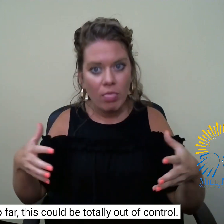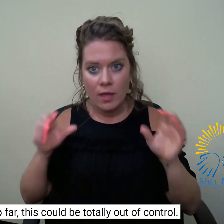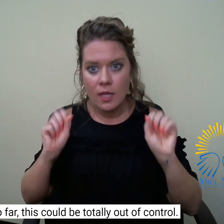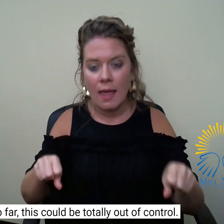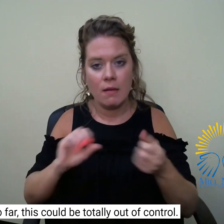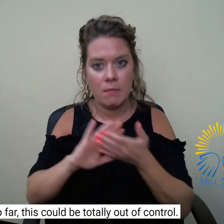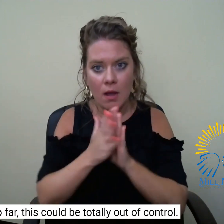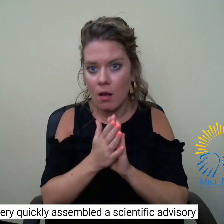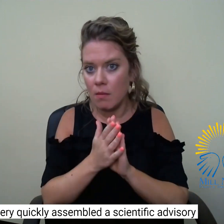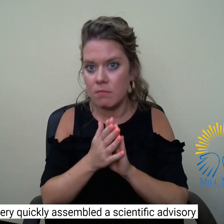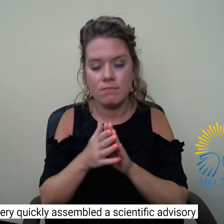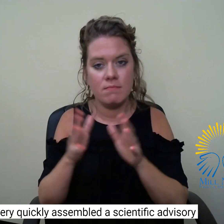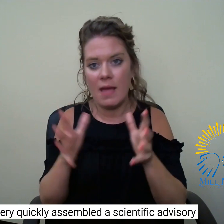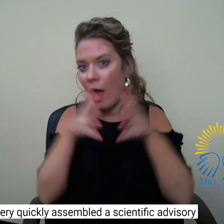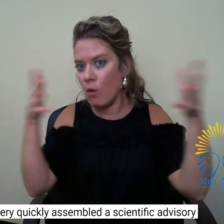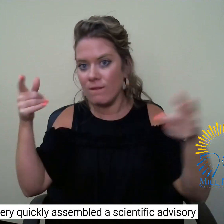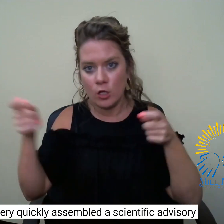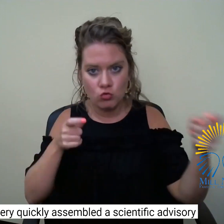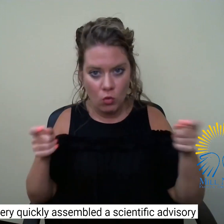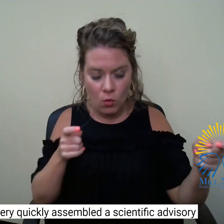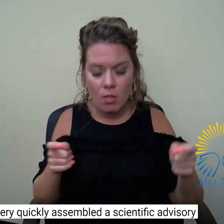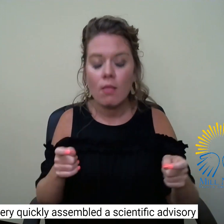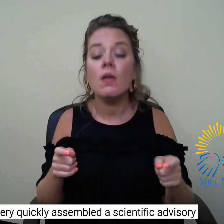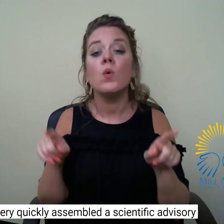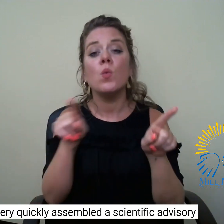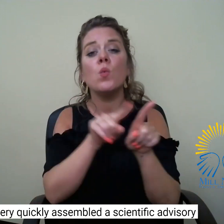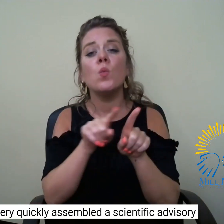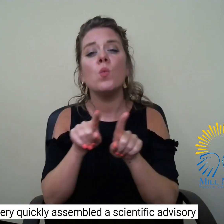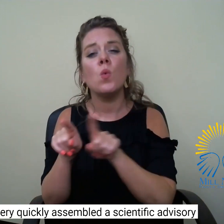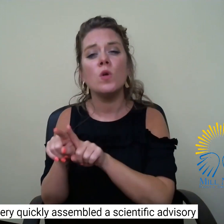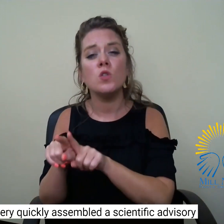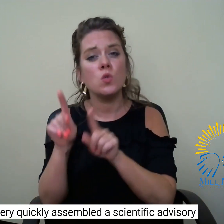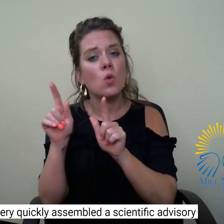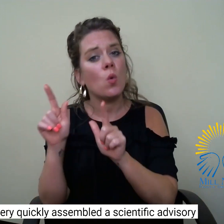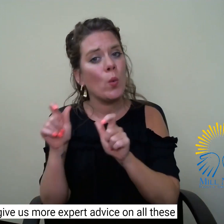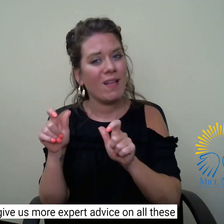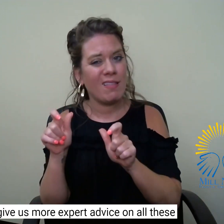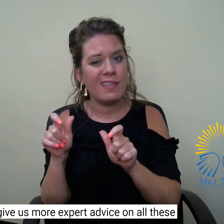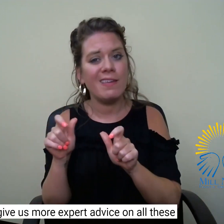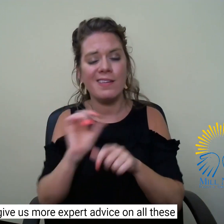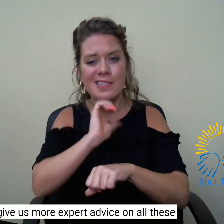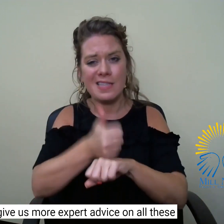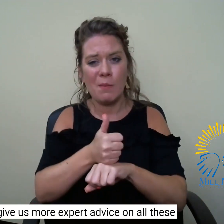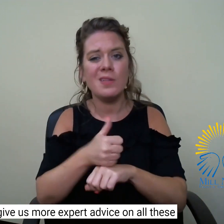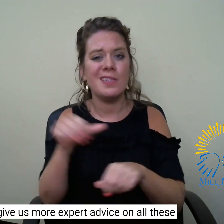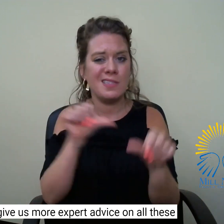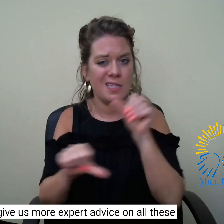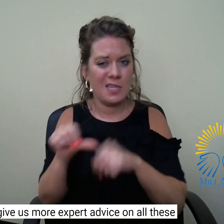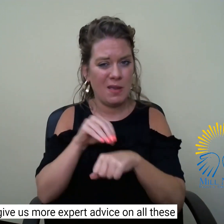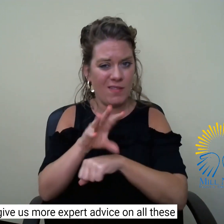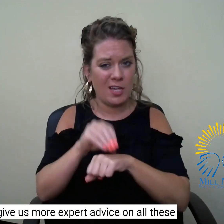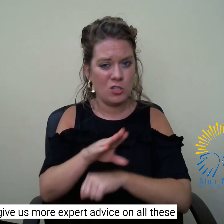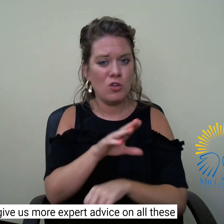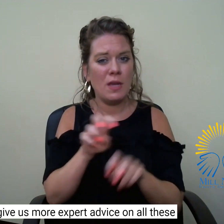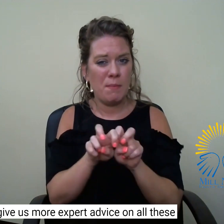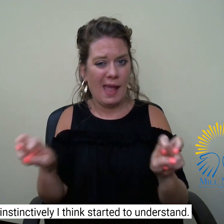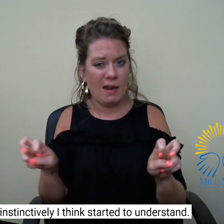control. And we also very quickly assembled a scientific advisory panel to give us more expert advice on all these things that